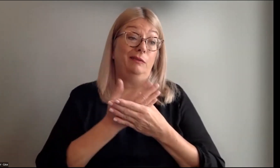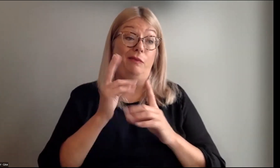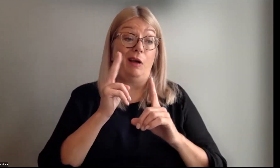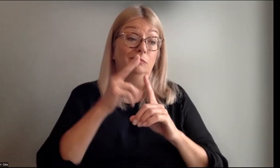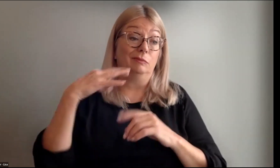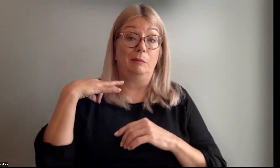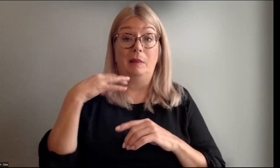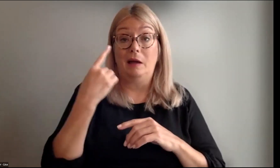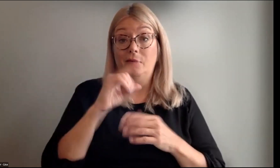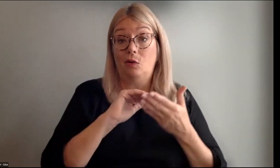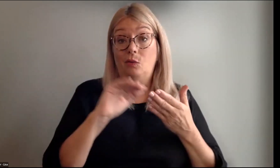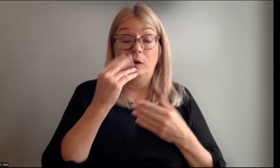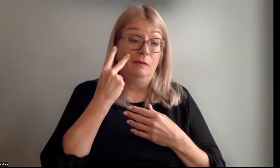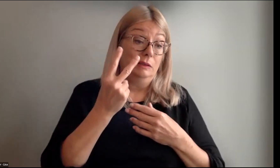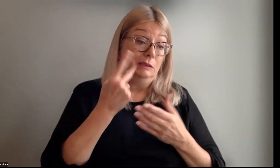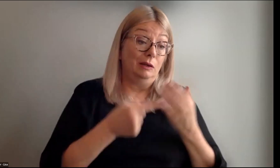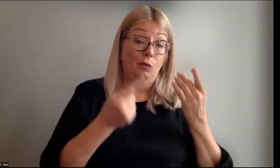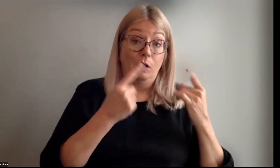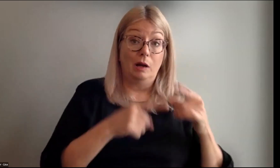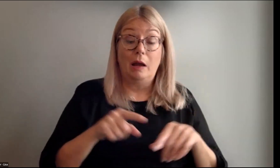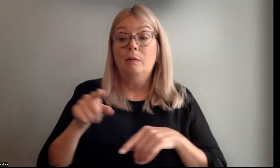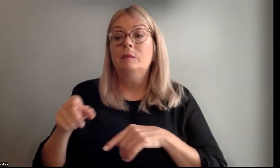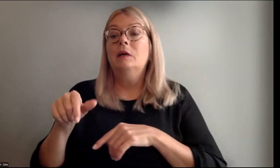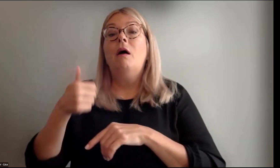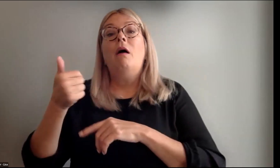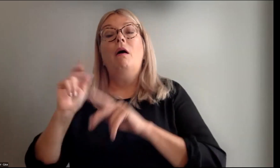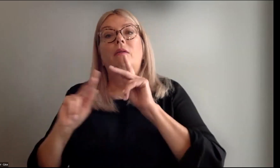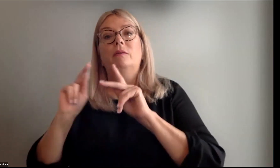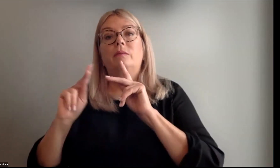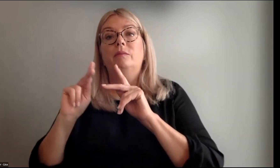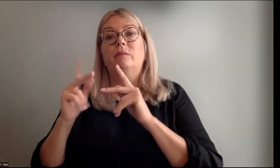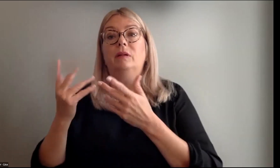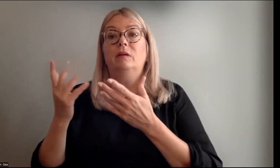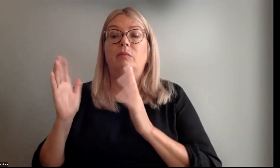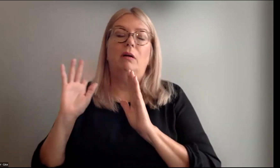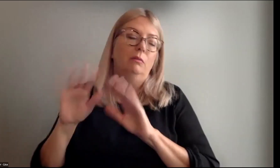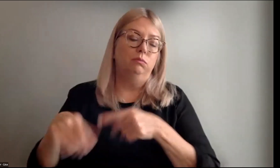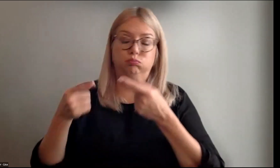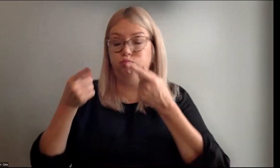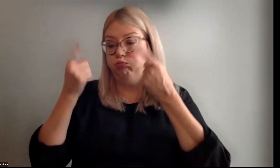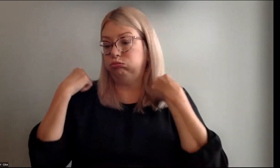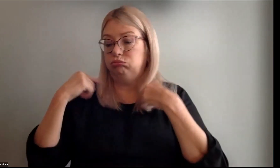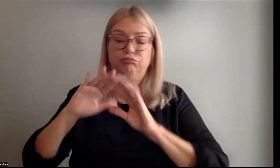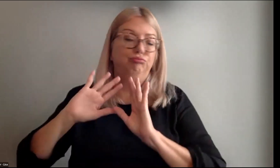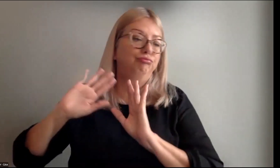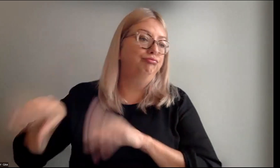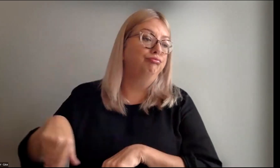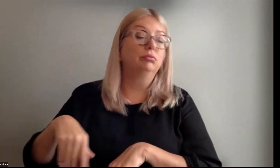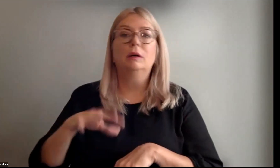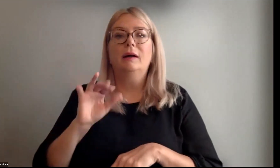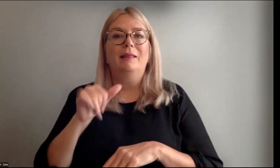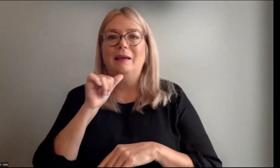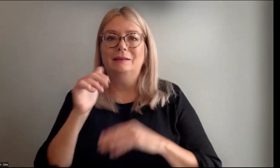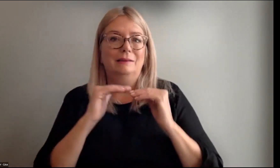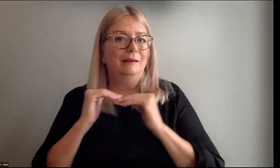deal with this, and they sort of wash their hands of the process. That's not that's not an equitable system. That's